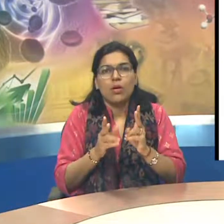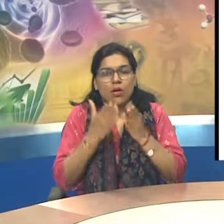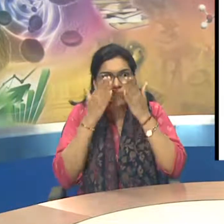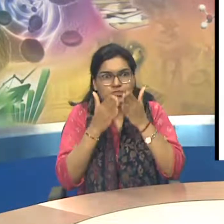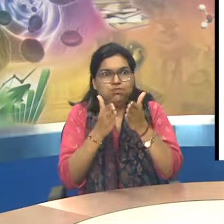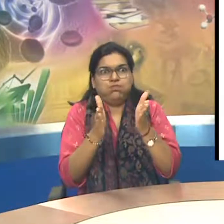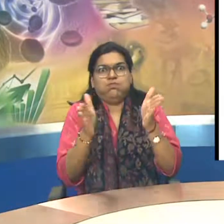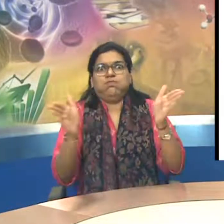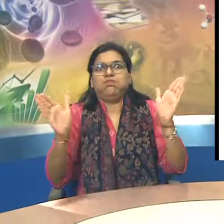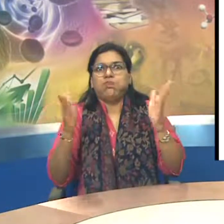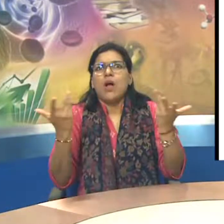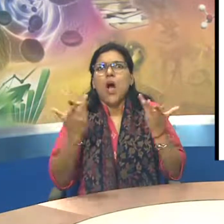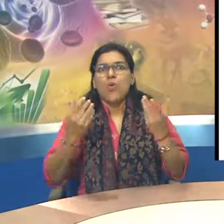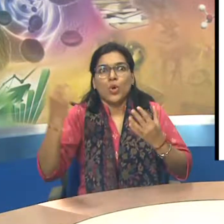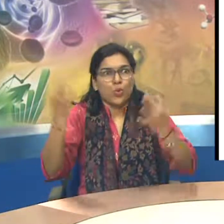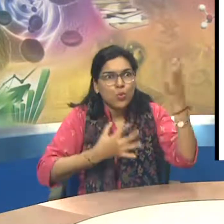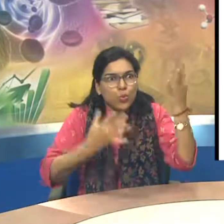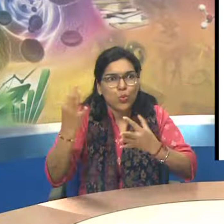educates people,